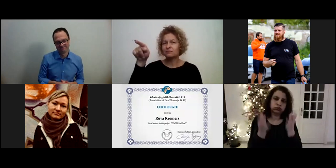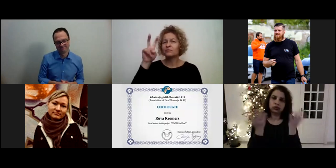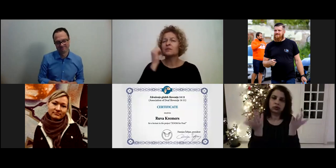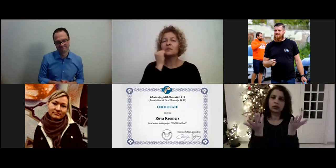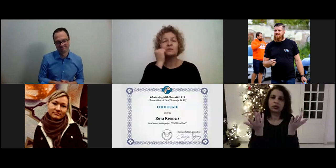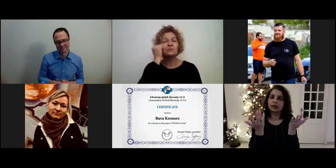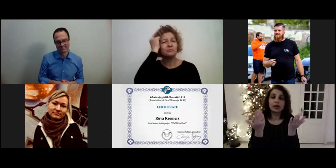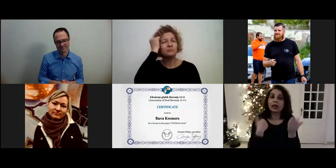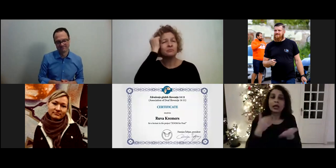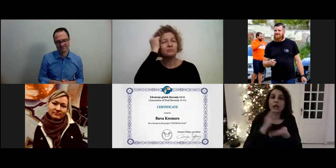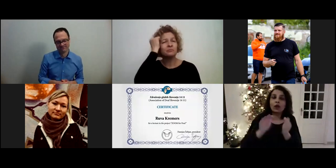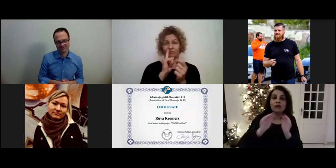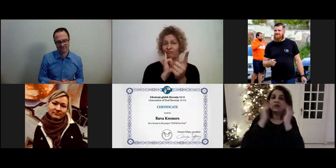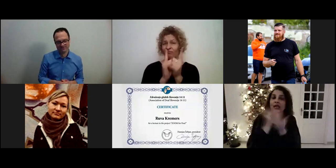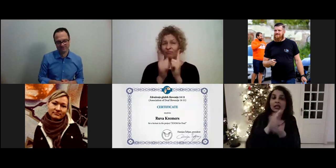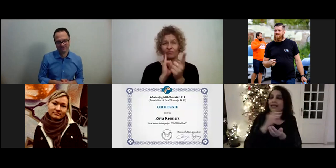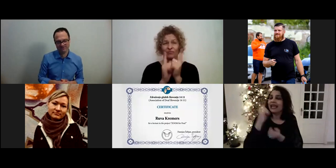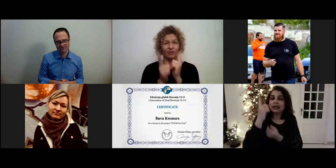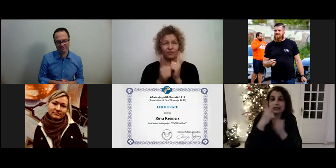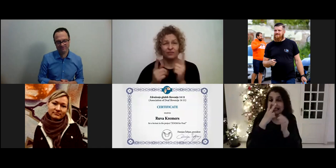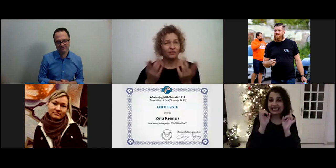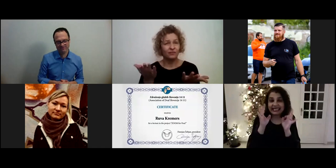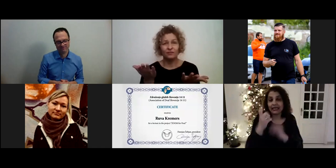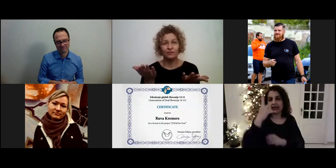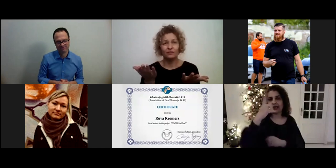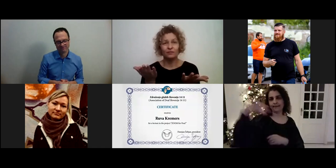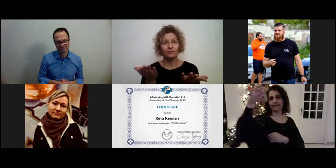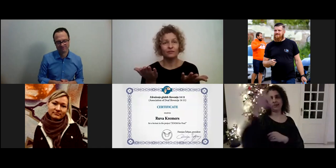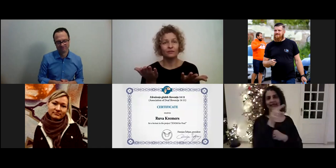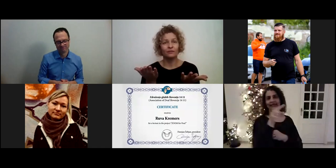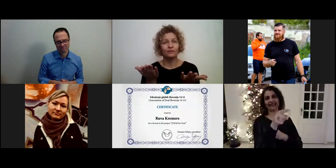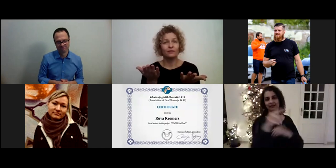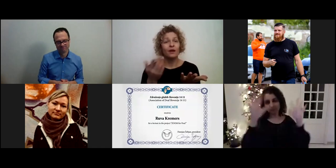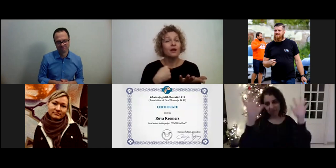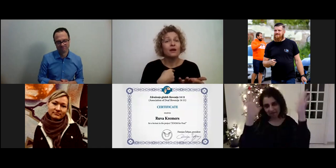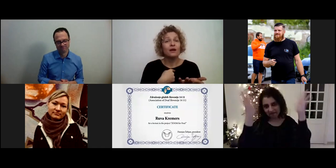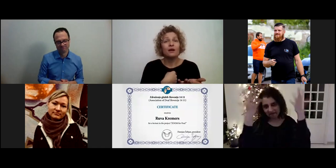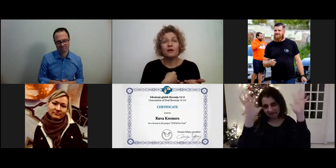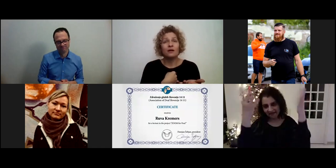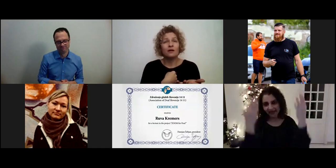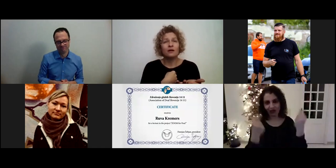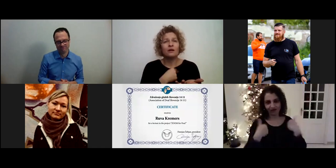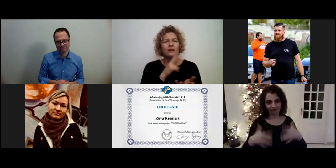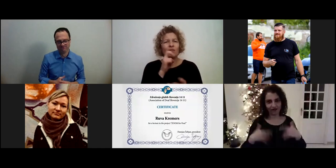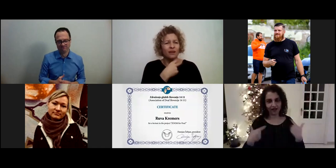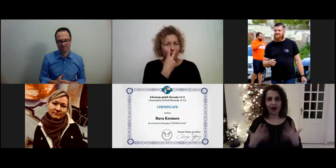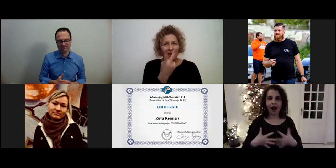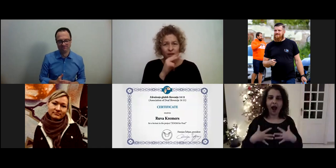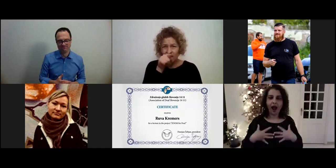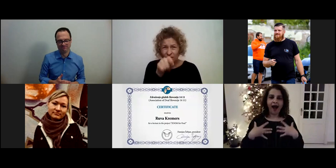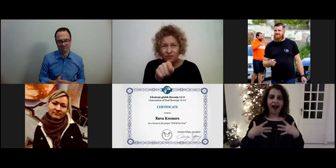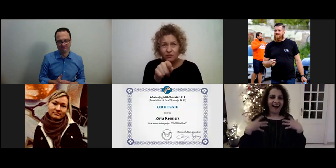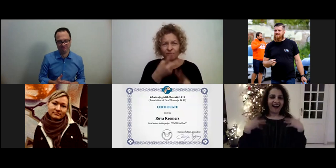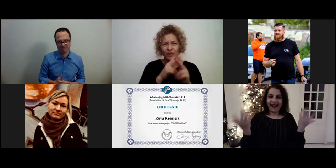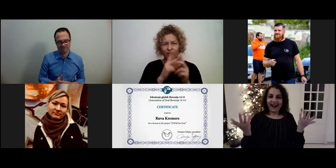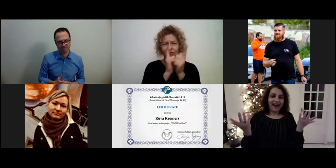together, and all the interpreters. This is amazing. You've put this all together. There's